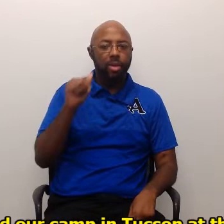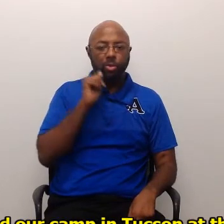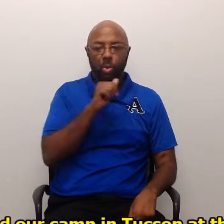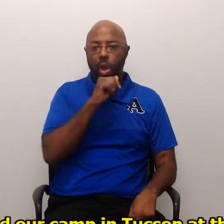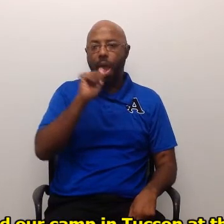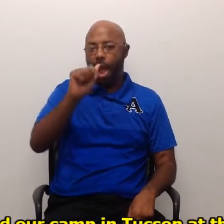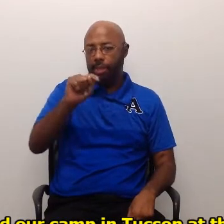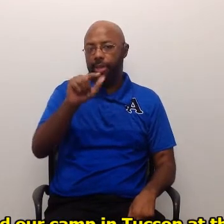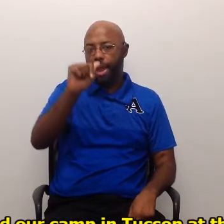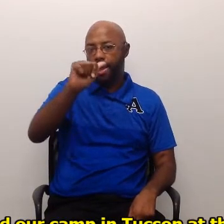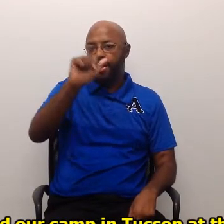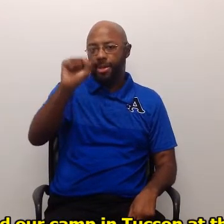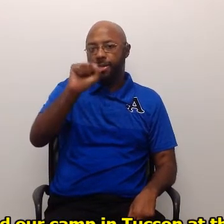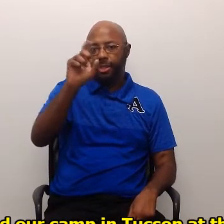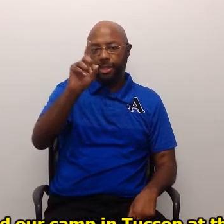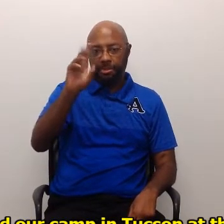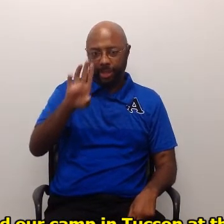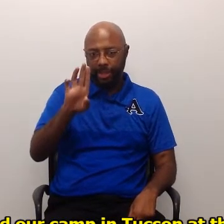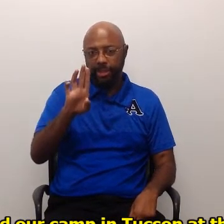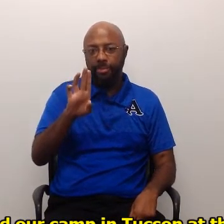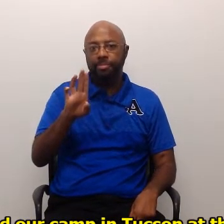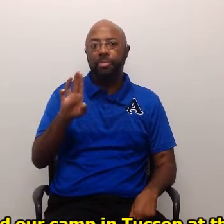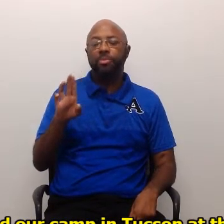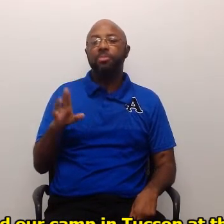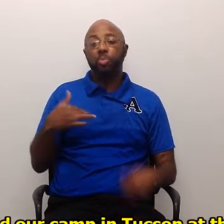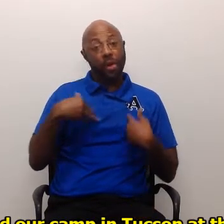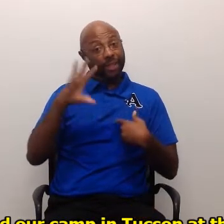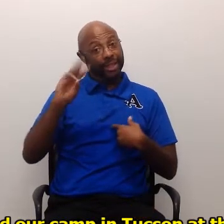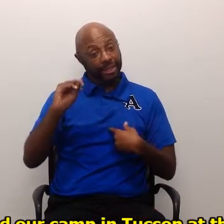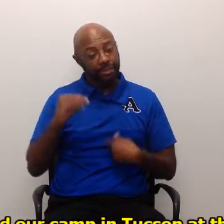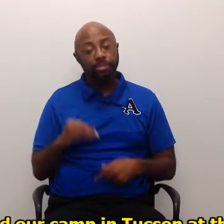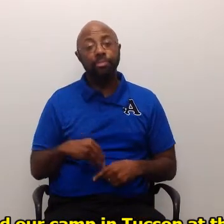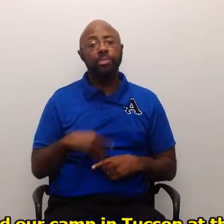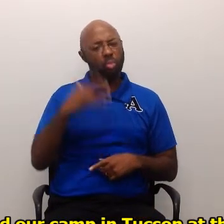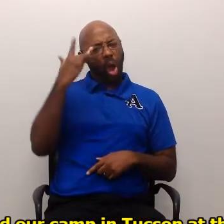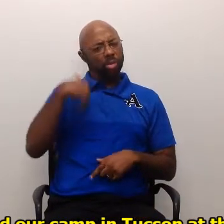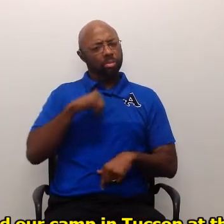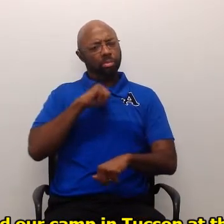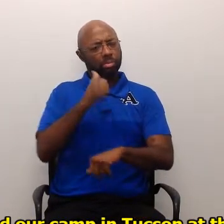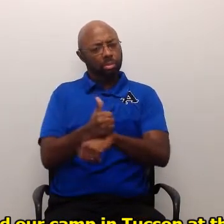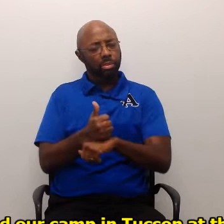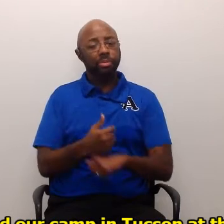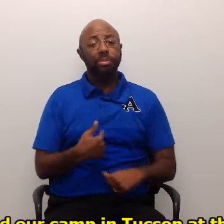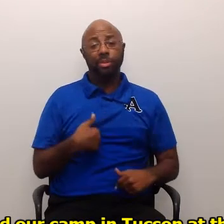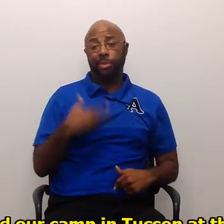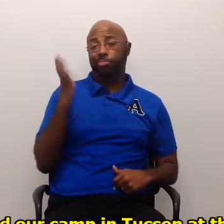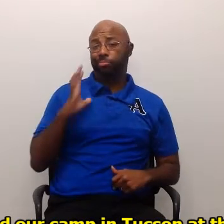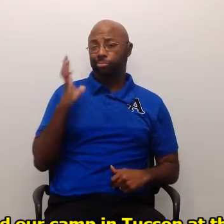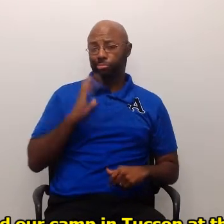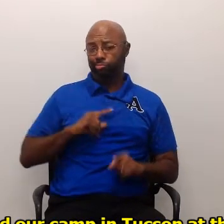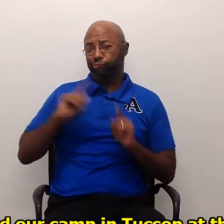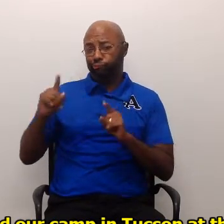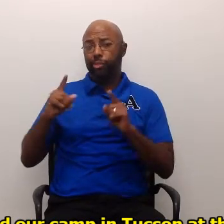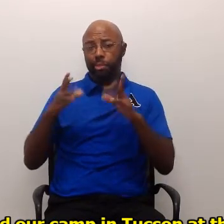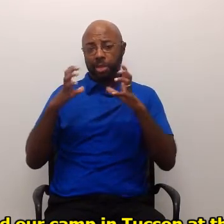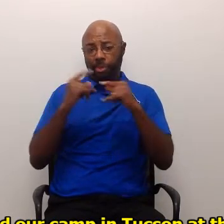we hosted our camp in Tucson at the Arizona State Schools for the Deaf and Blind, and we had